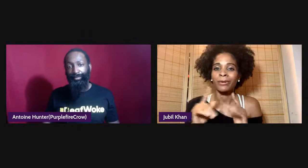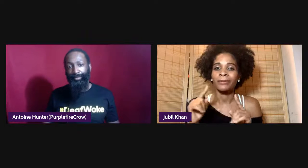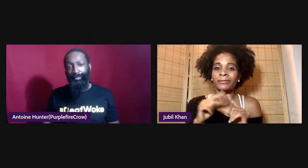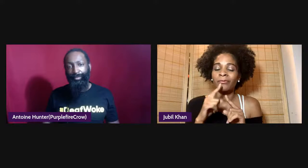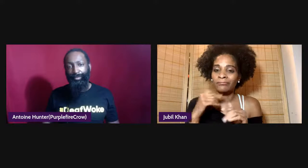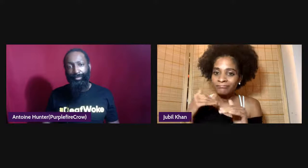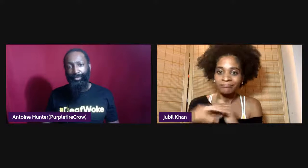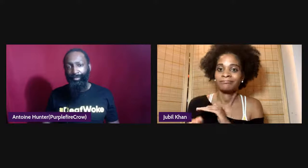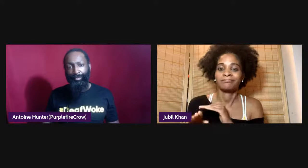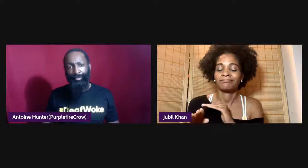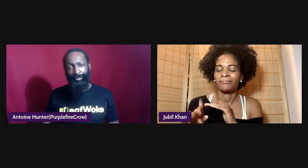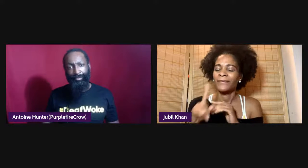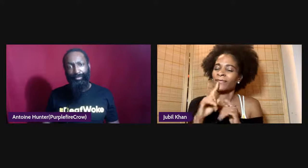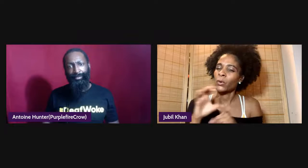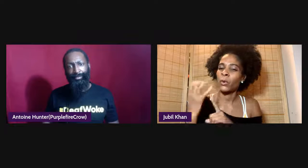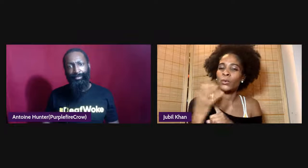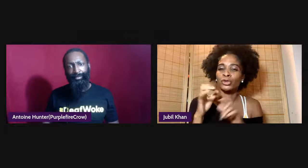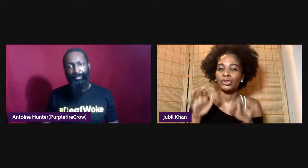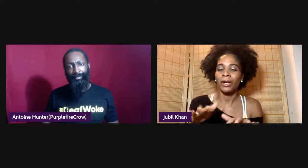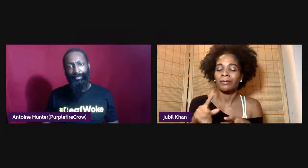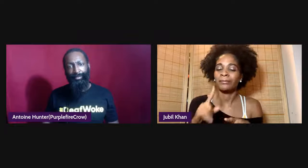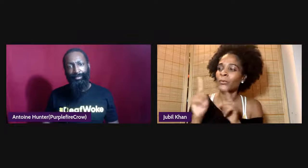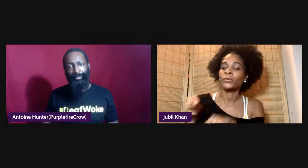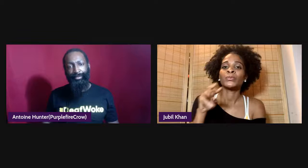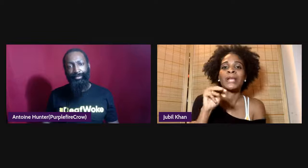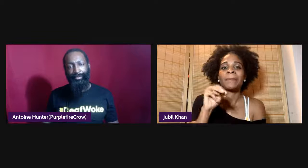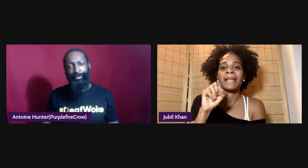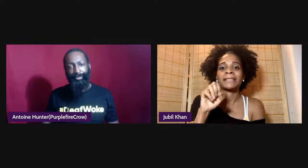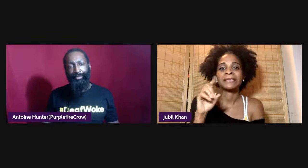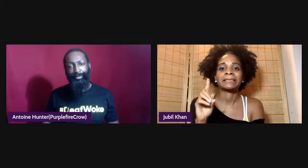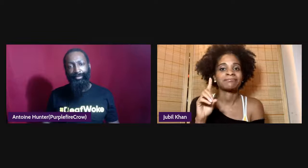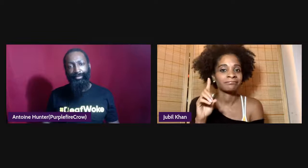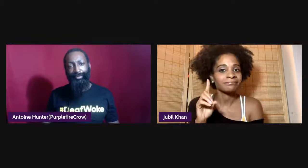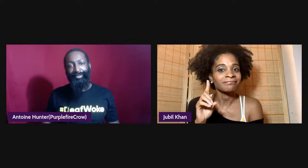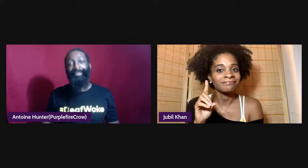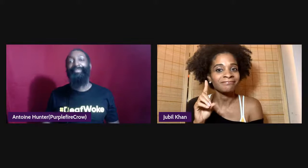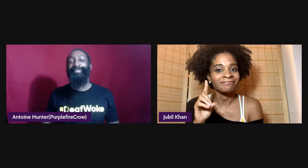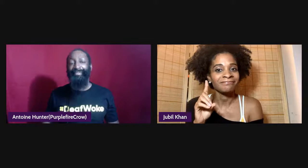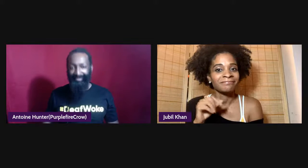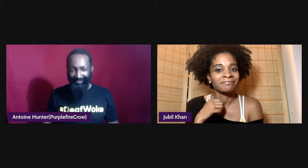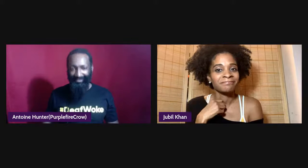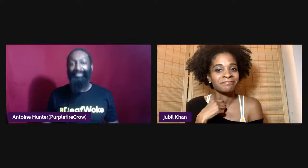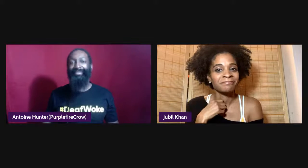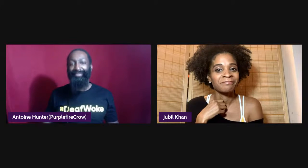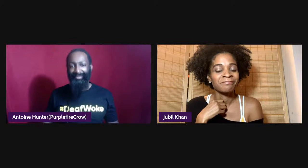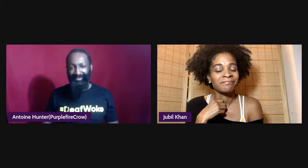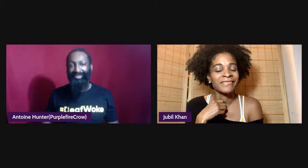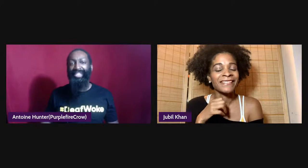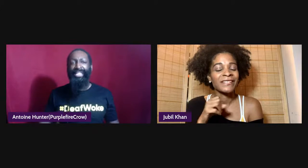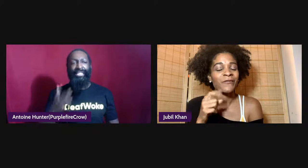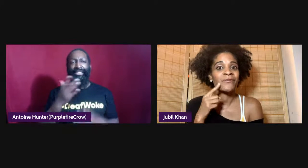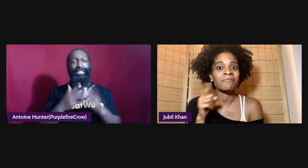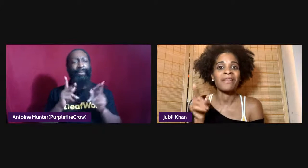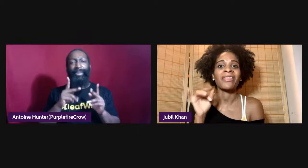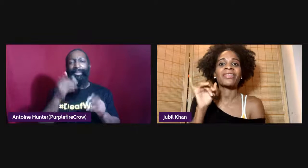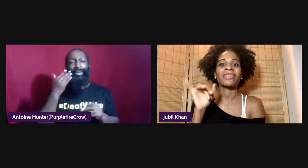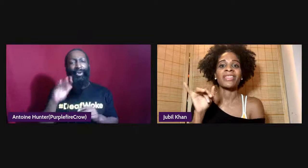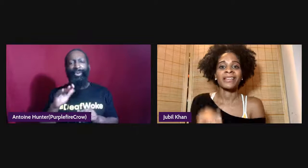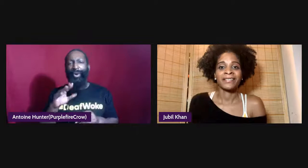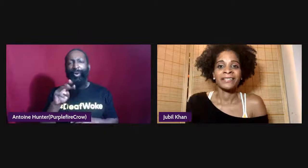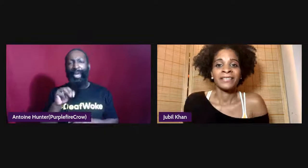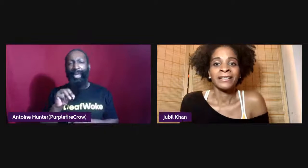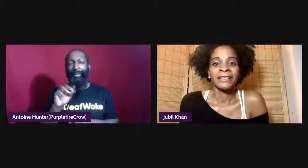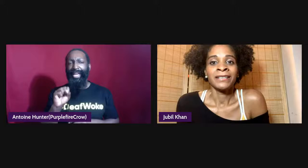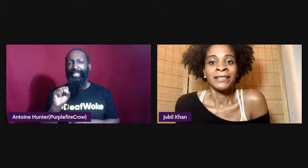And I wasn't really exposed to the deaf community in my younger years until I arrived at MSSD's